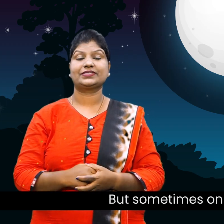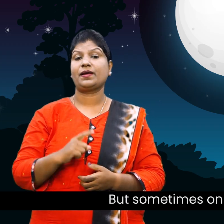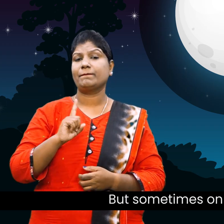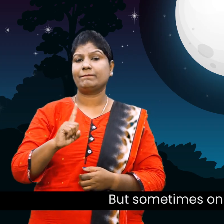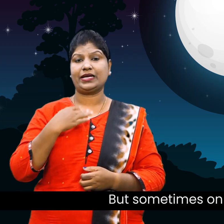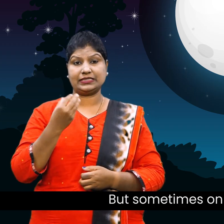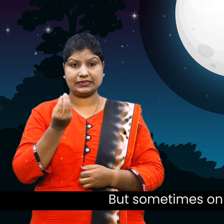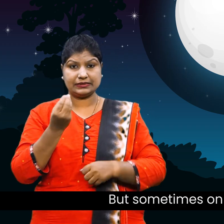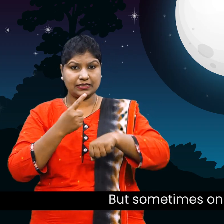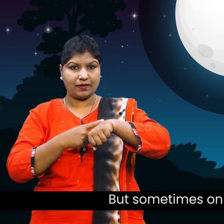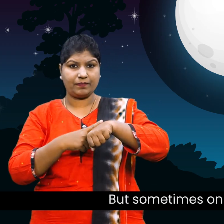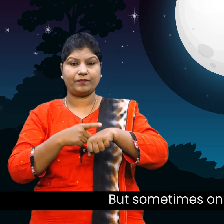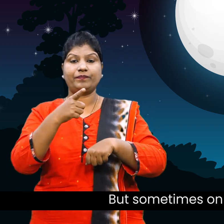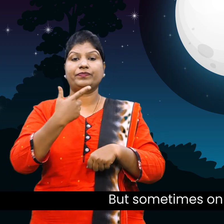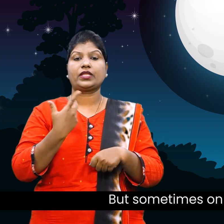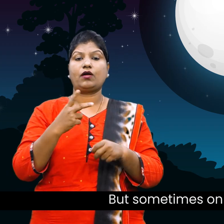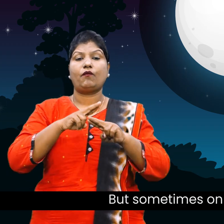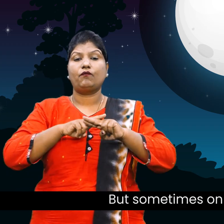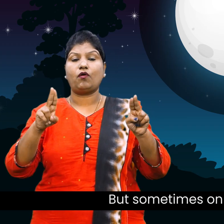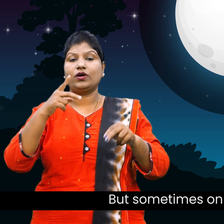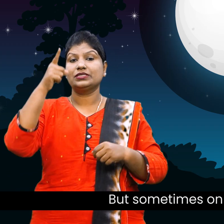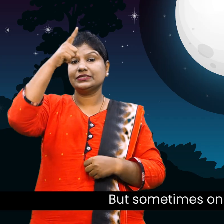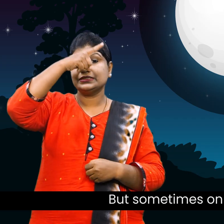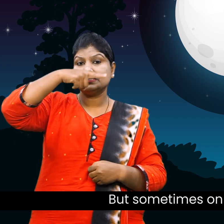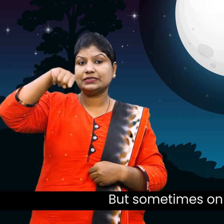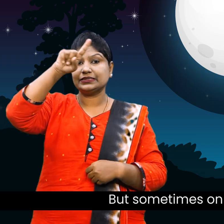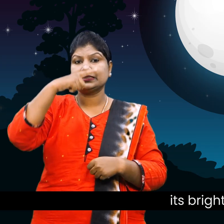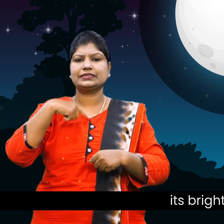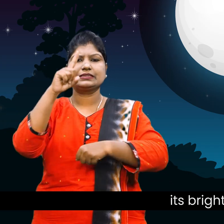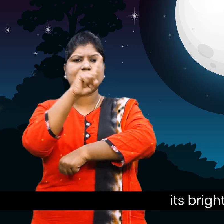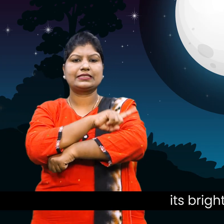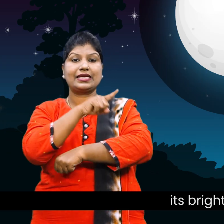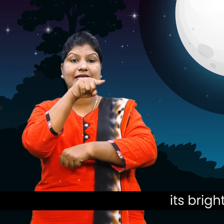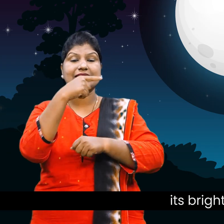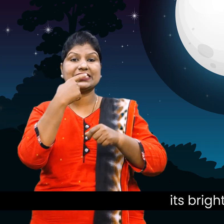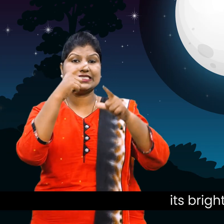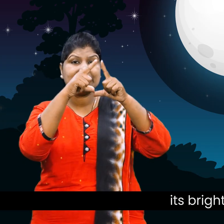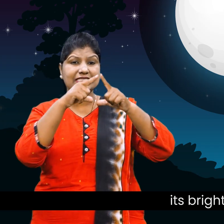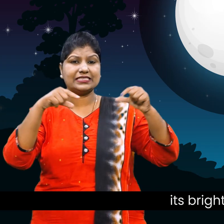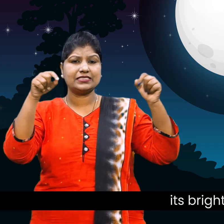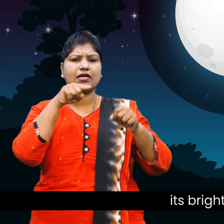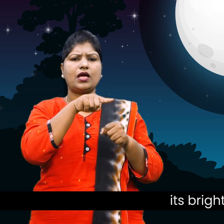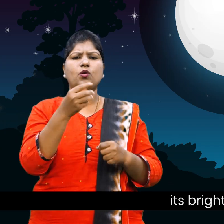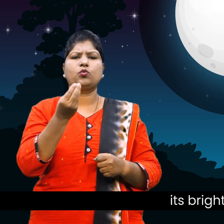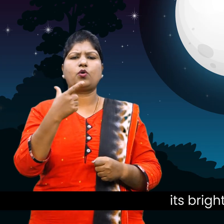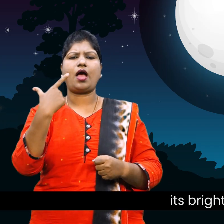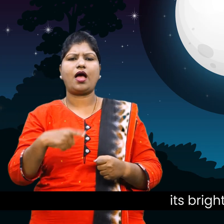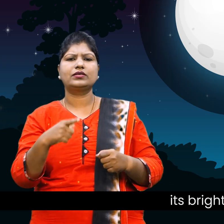But sometimes on full moon day, the moon loses its brightness for some